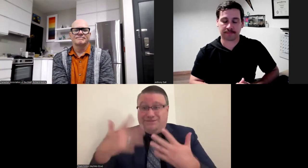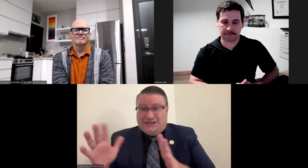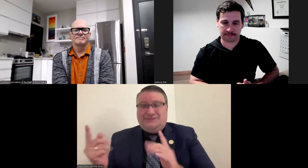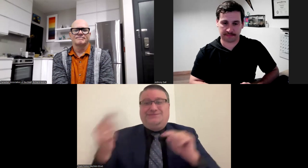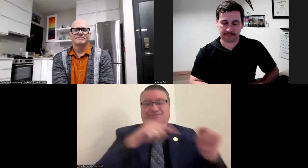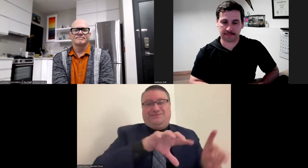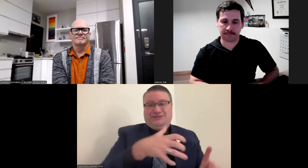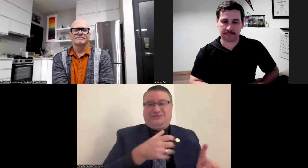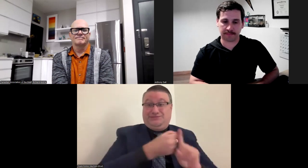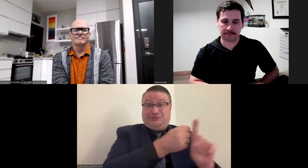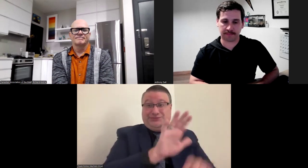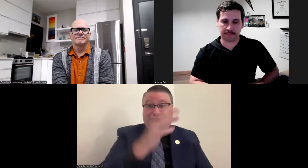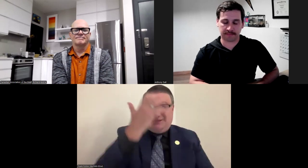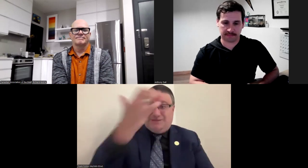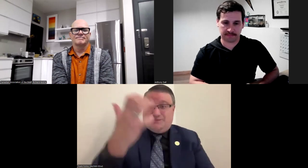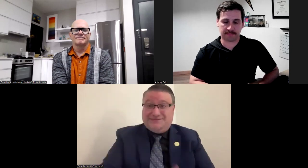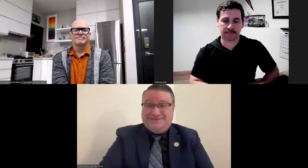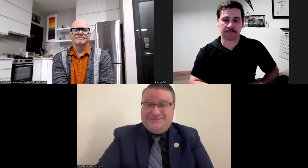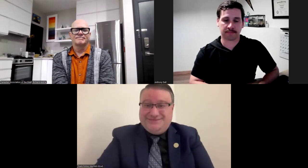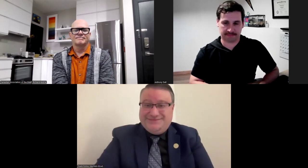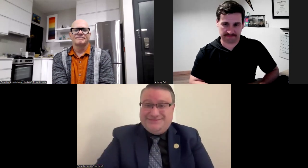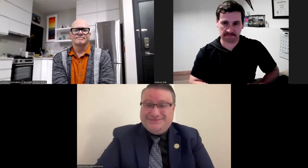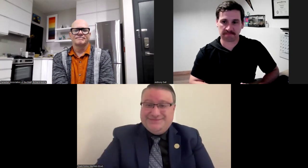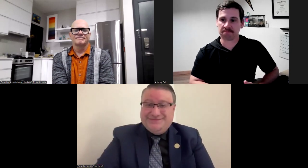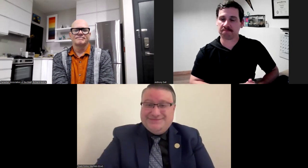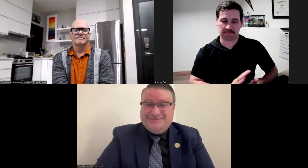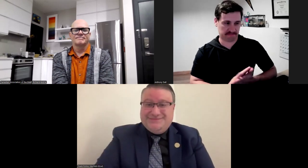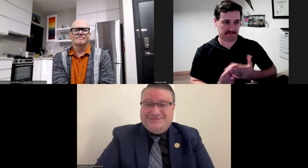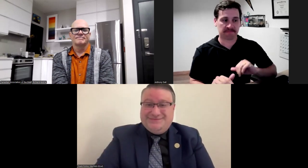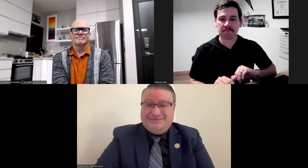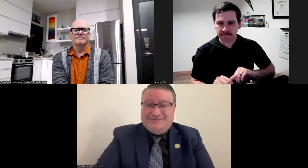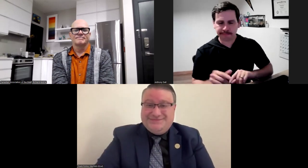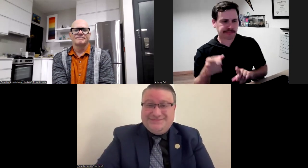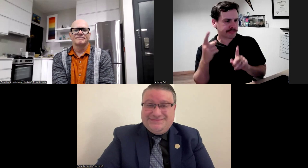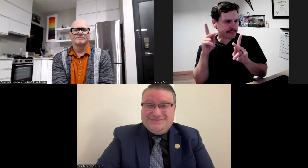networking opportunities, and then bring that information back to your own countries.